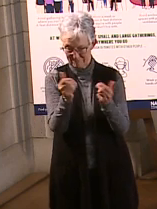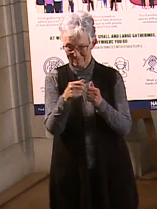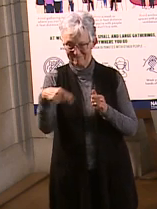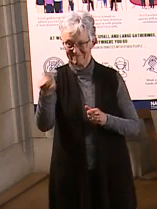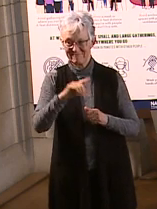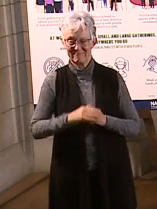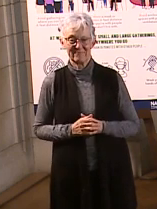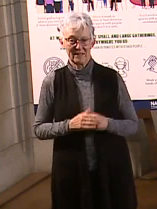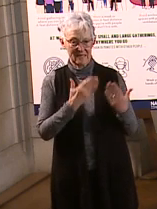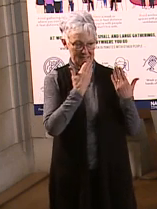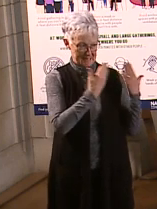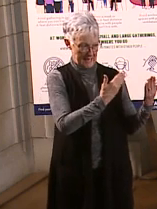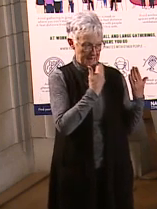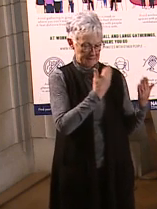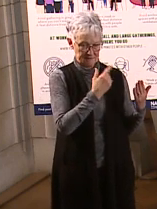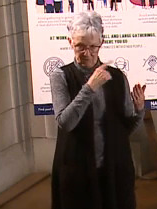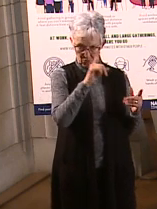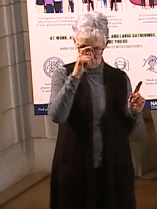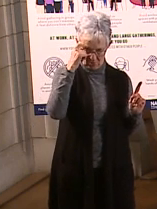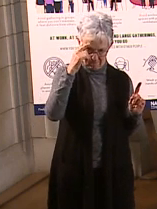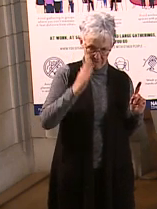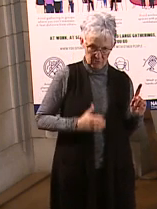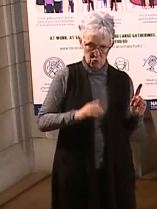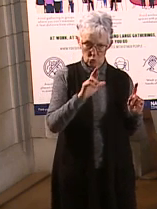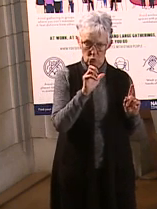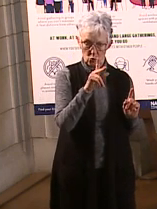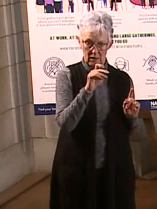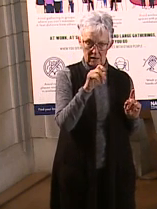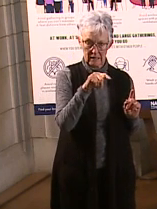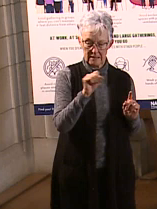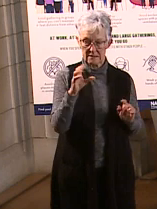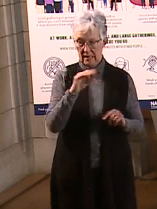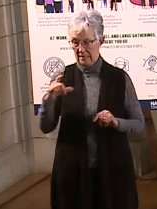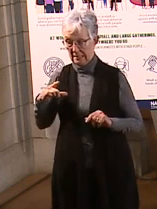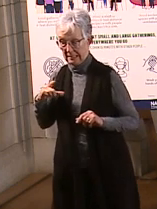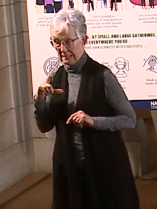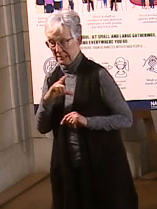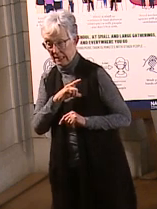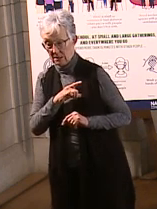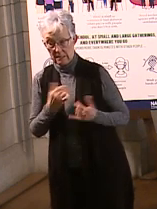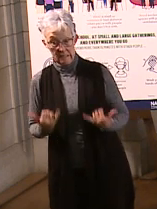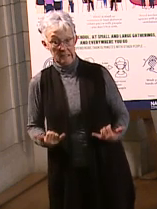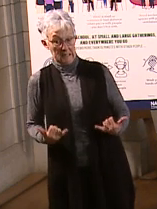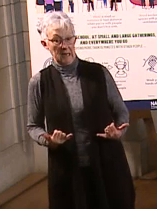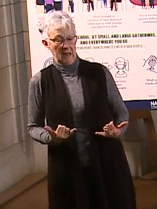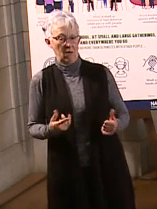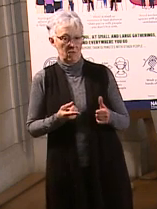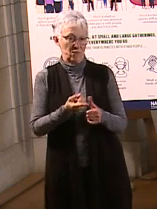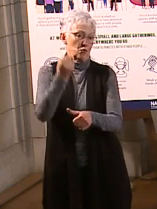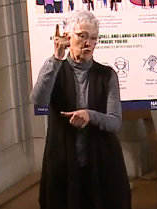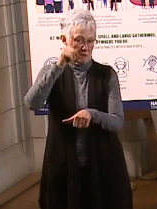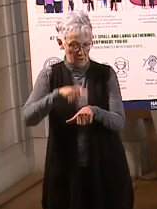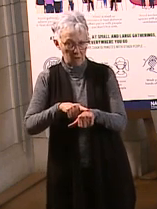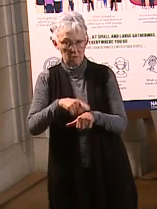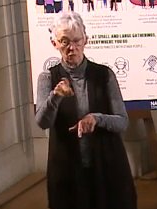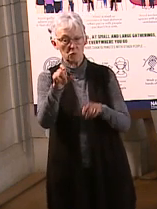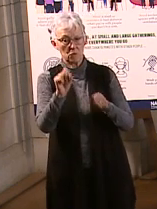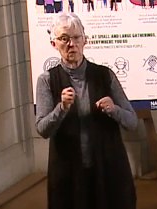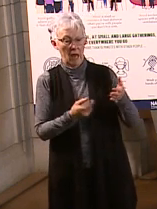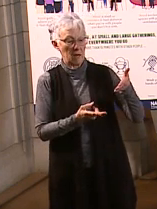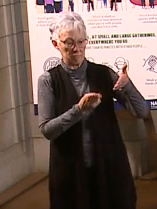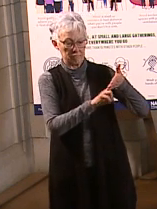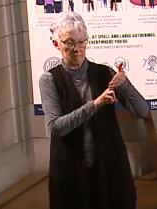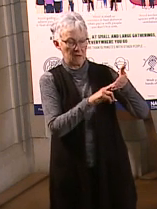Thanks to the work of Governor Ricketts and the legislature, for the first time ever, you'll be able to claim a refundable income tax credit for